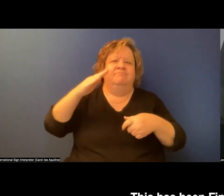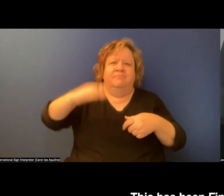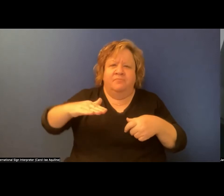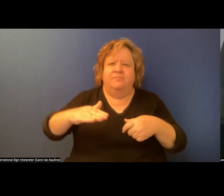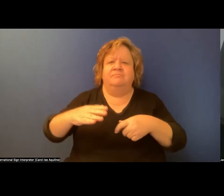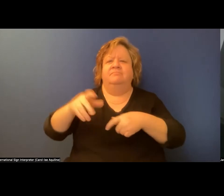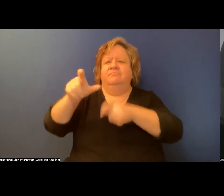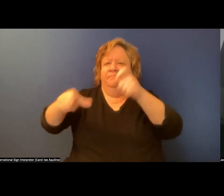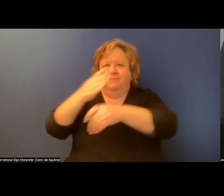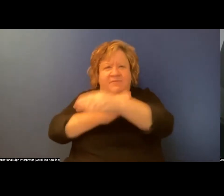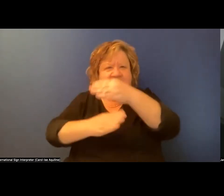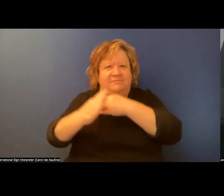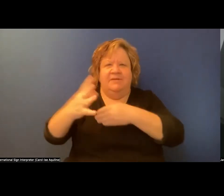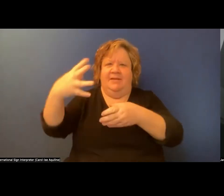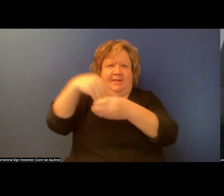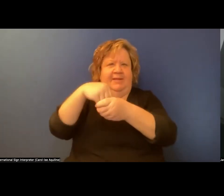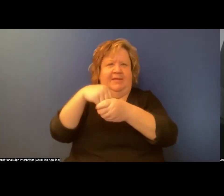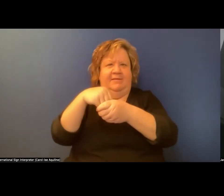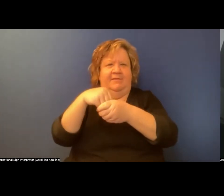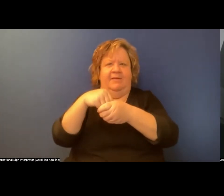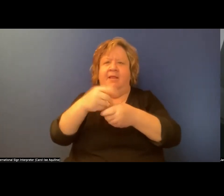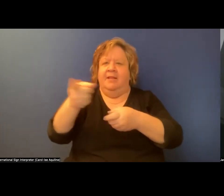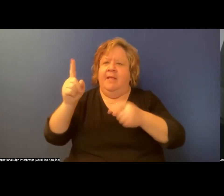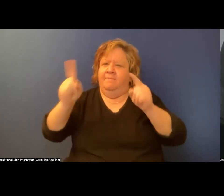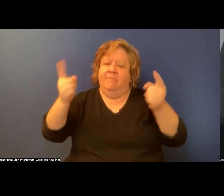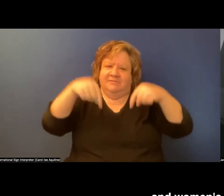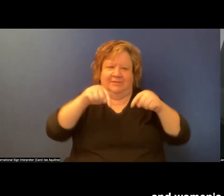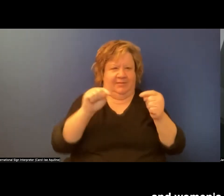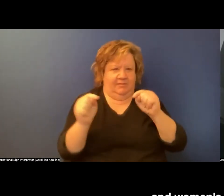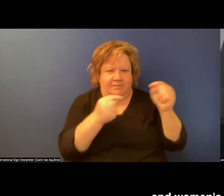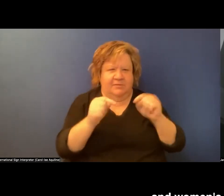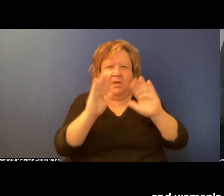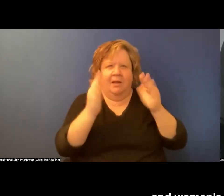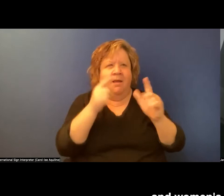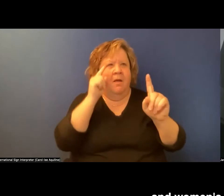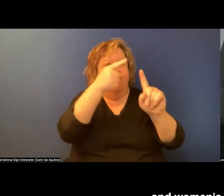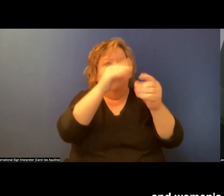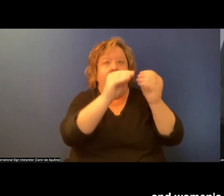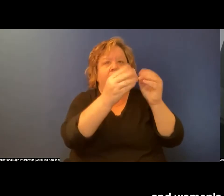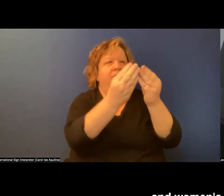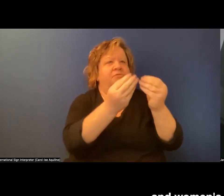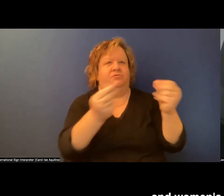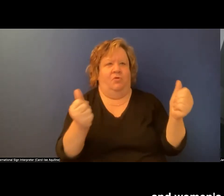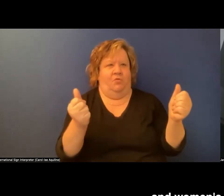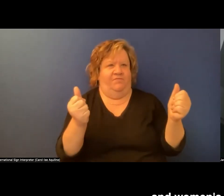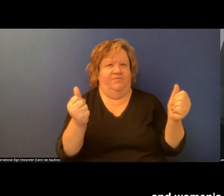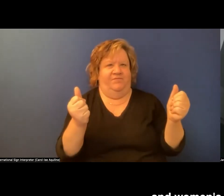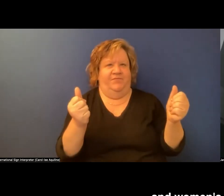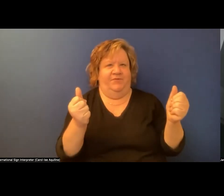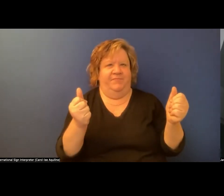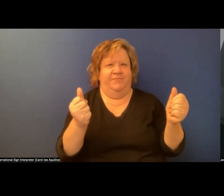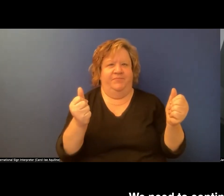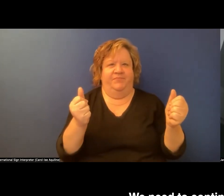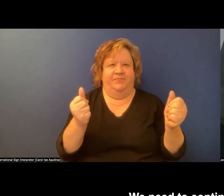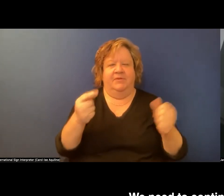for a long time. We have supported both the disabilities and women's movements. Thus, as an international